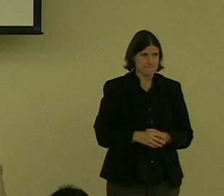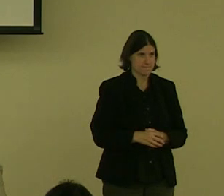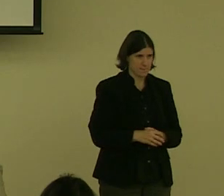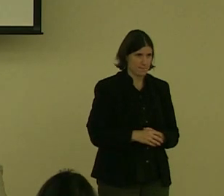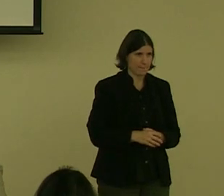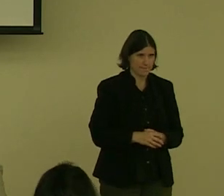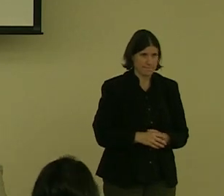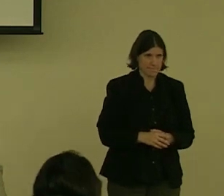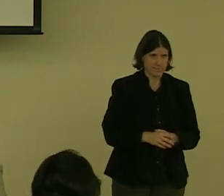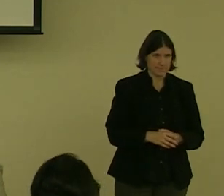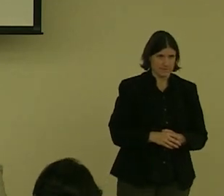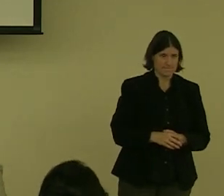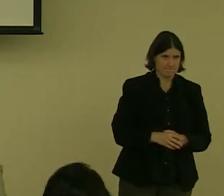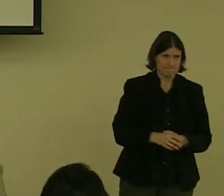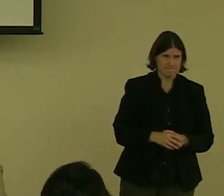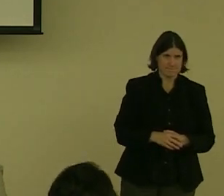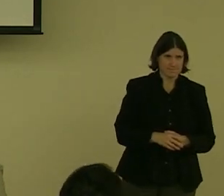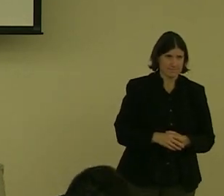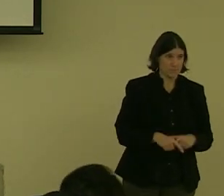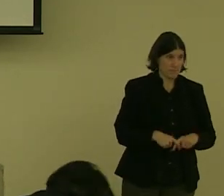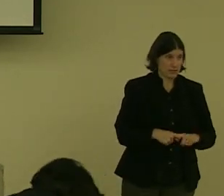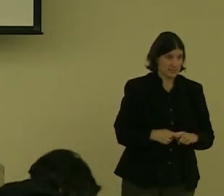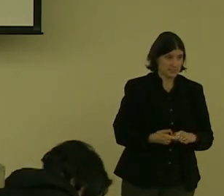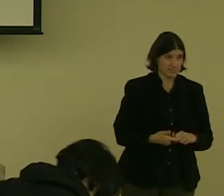or San Diego? San Francisco.